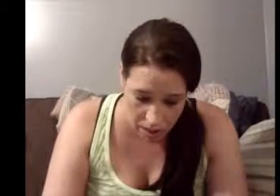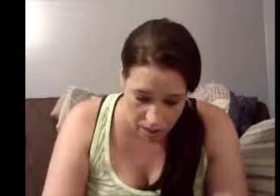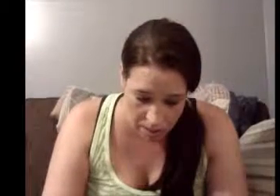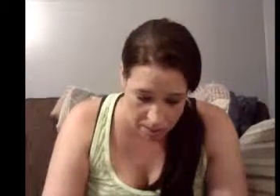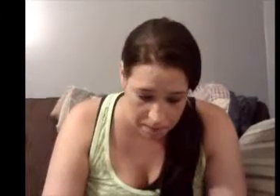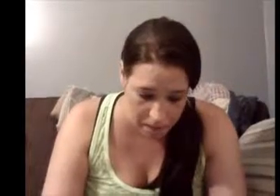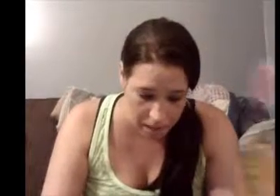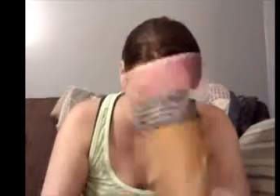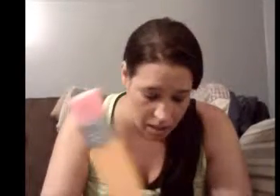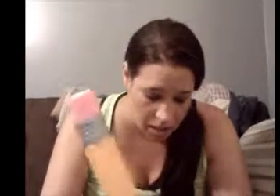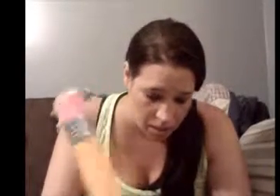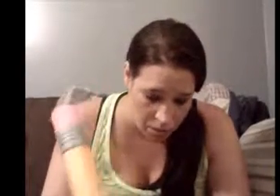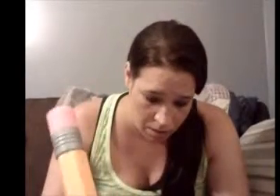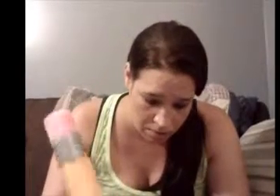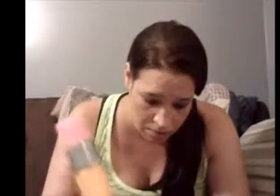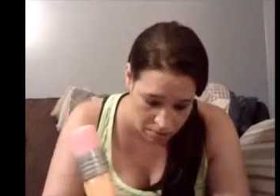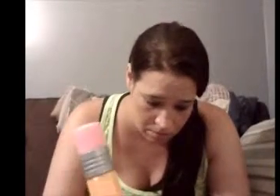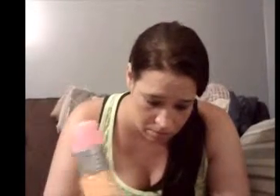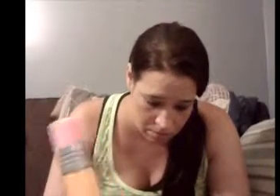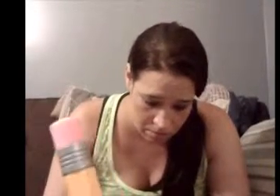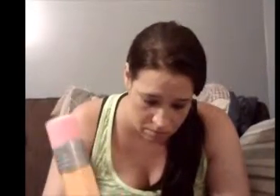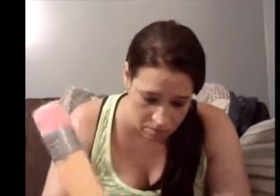Okay, got that one.